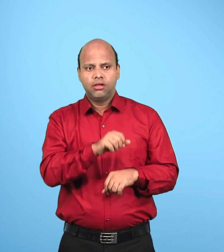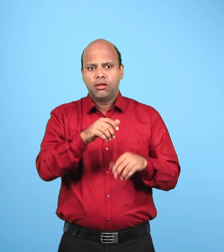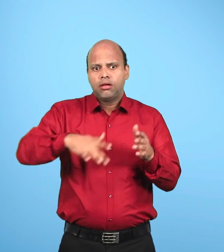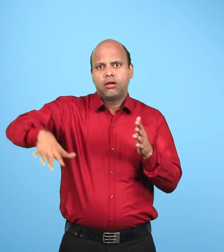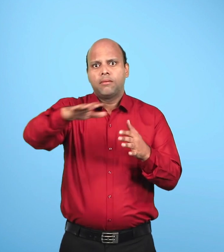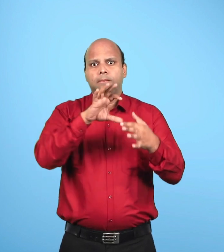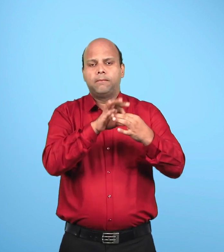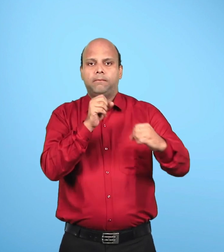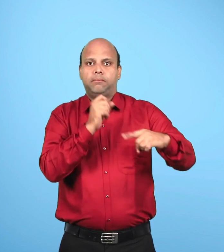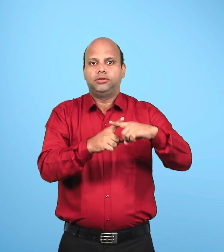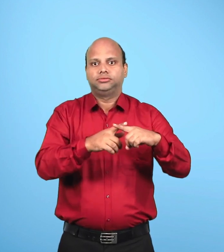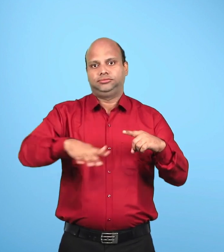to mountain habitats.